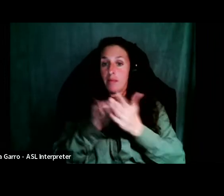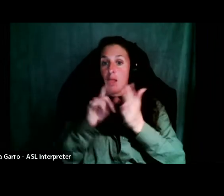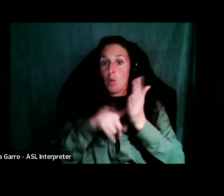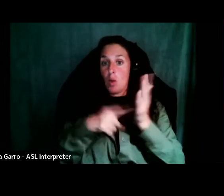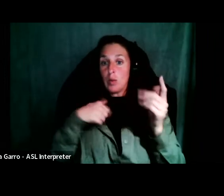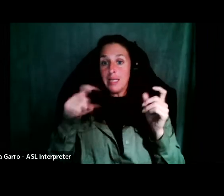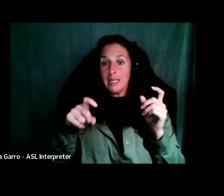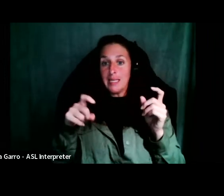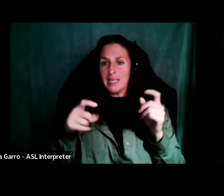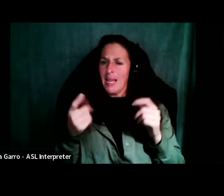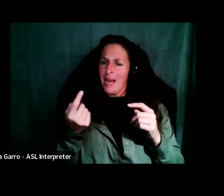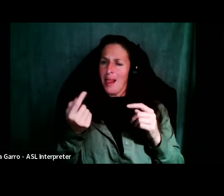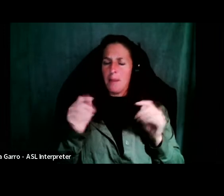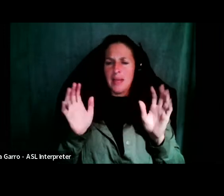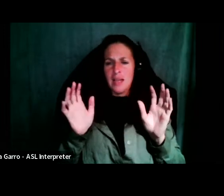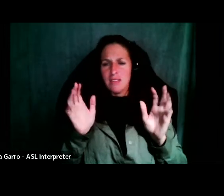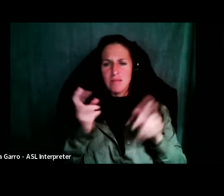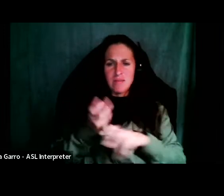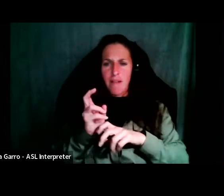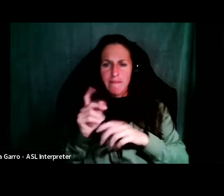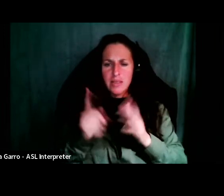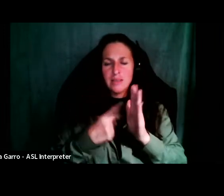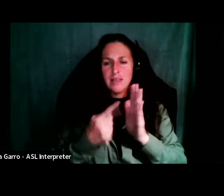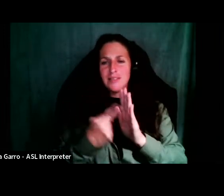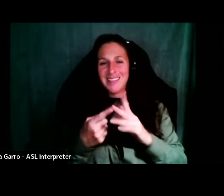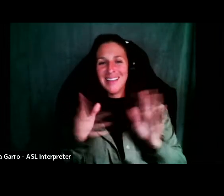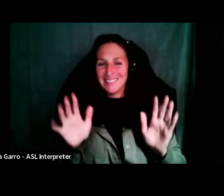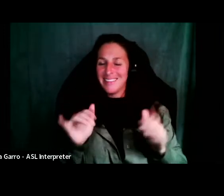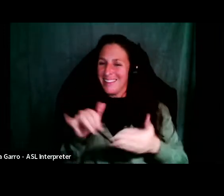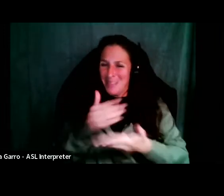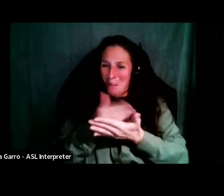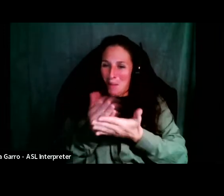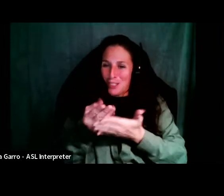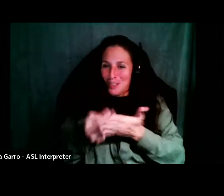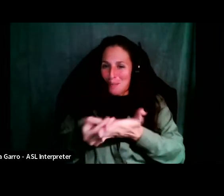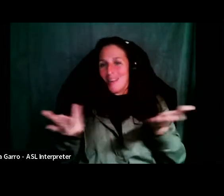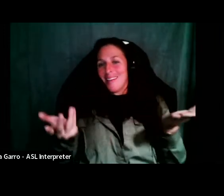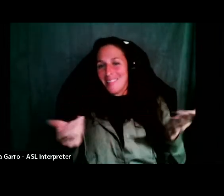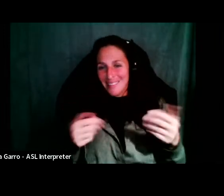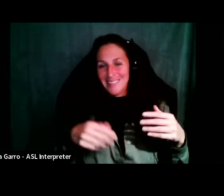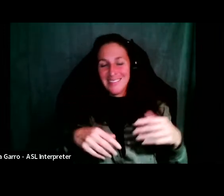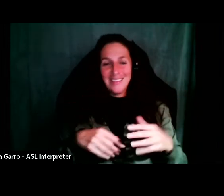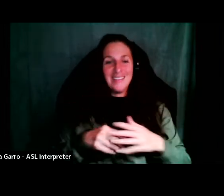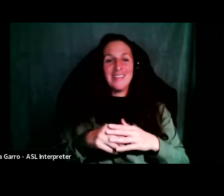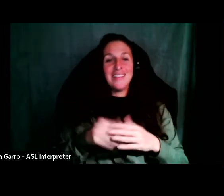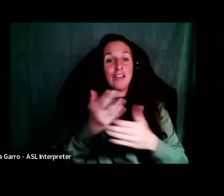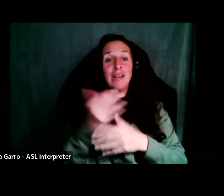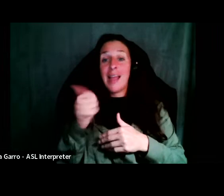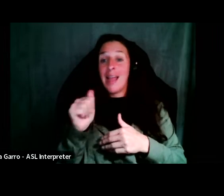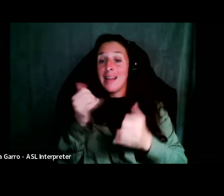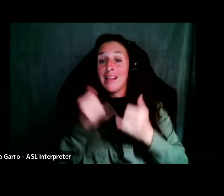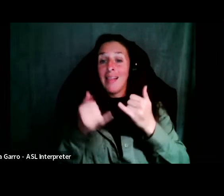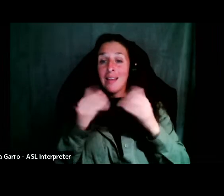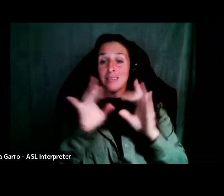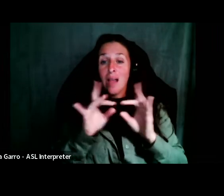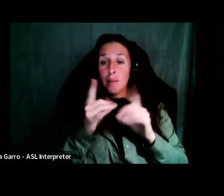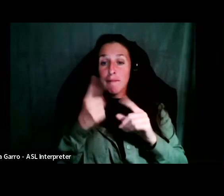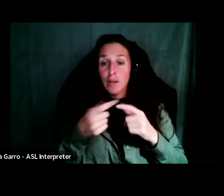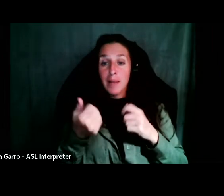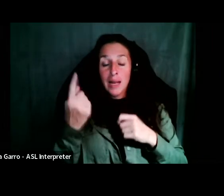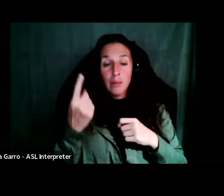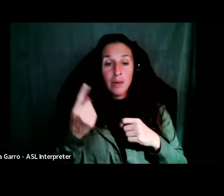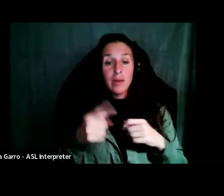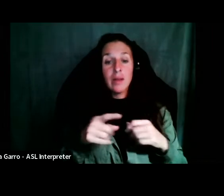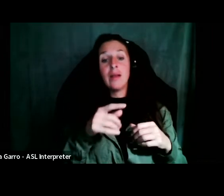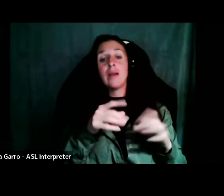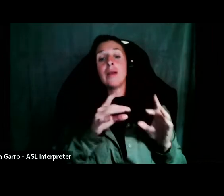to be a little crispy and crunchy once in a while too, you know. Absolutely. It's budget, it's money, you know. All right. Any last comments from anybody? Comment. I wanted to